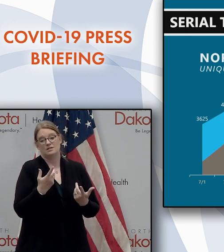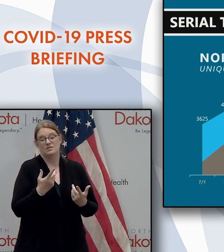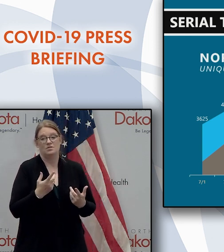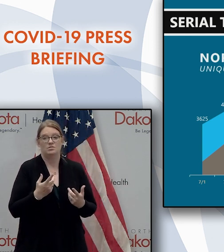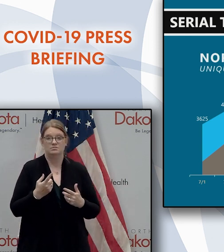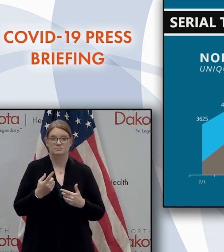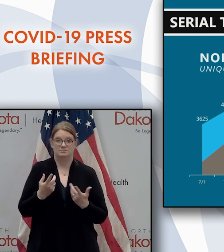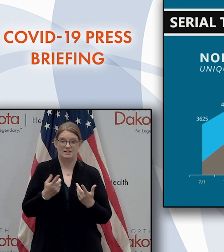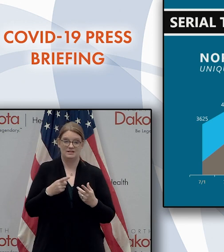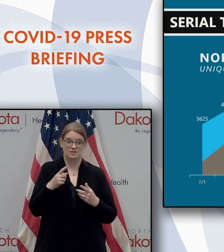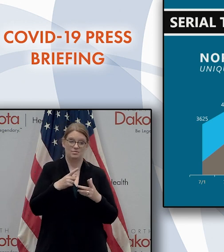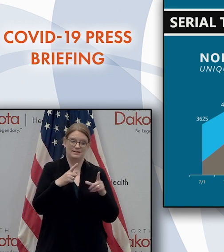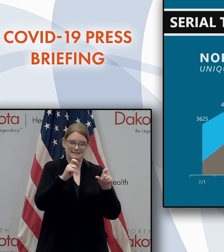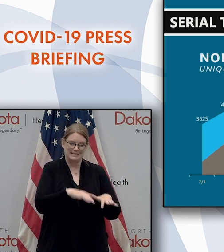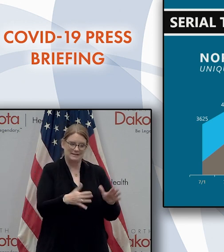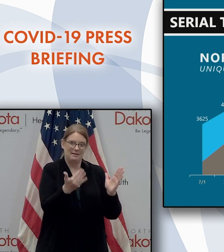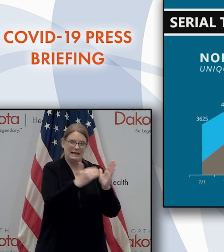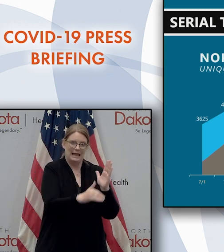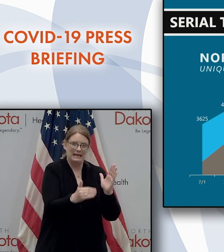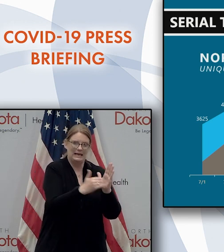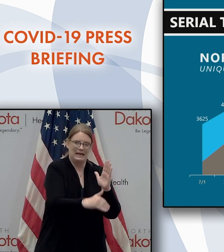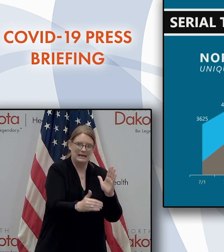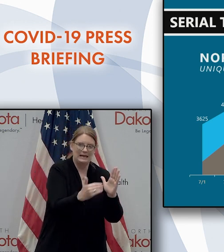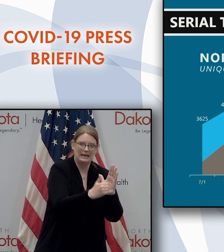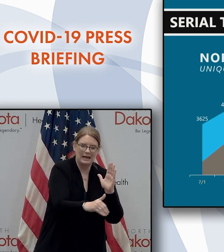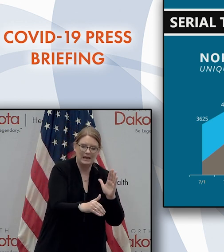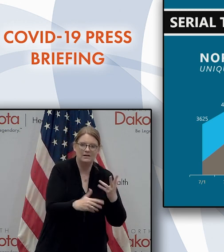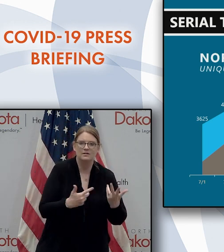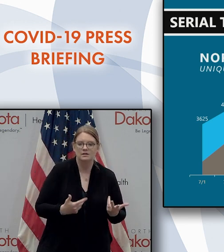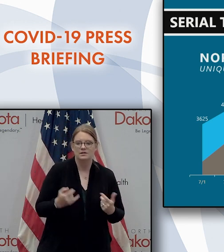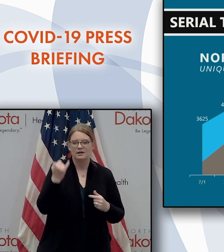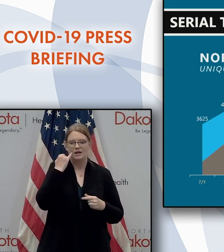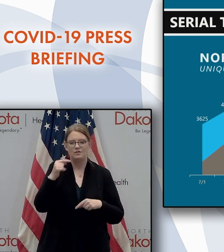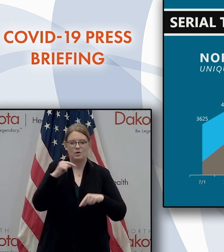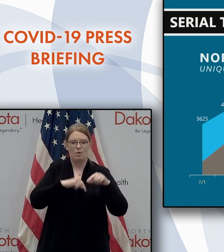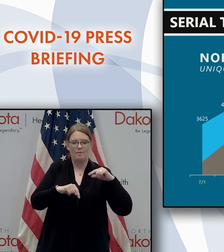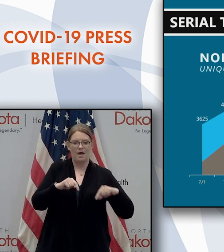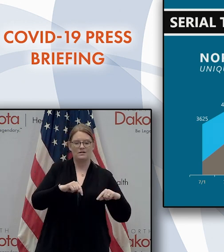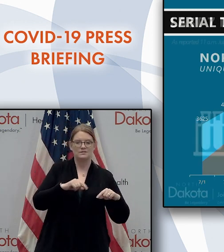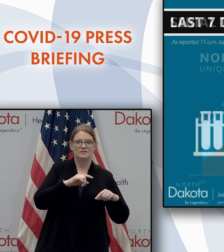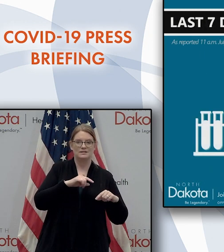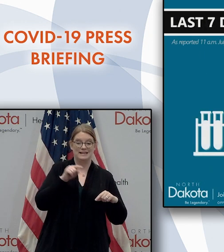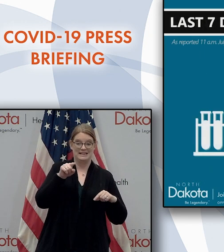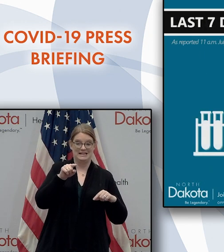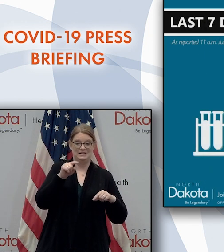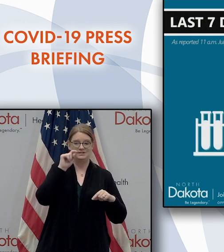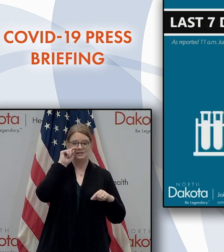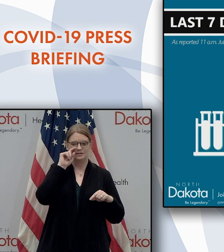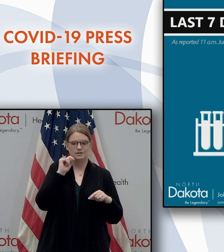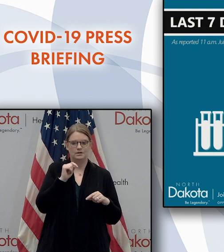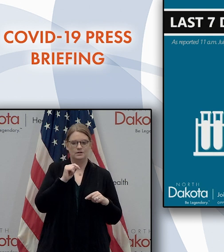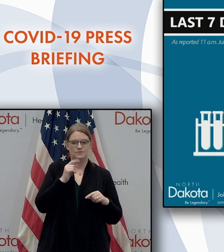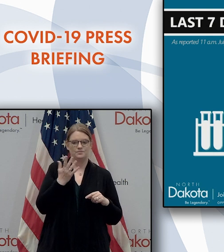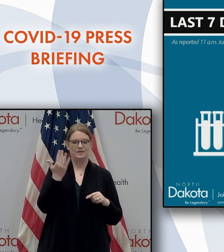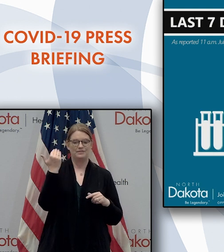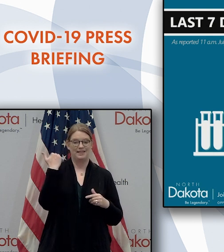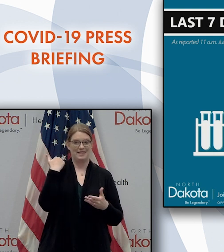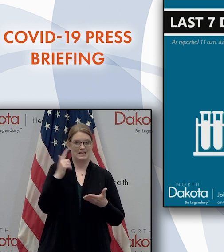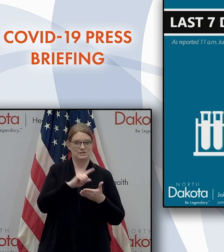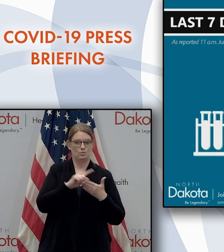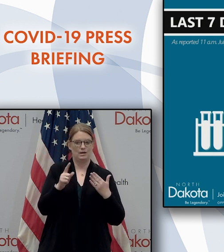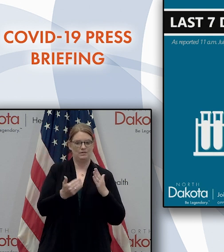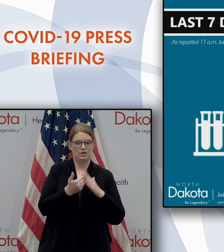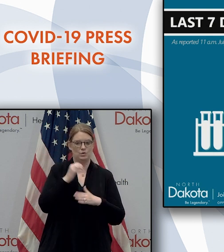tested. And the reason why we say that, and when we include that, if we flip back to the prior slide, that over the last week, we had a